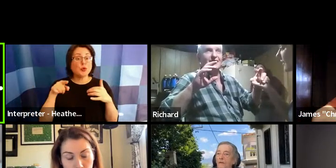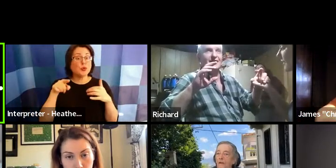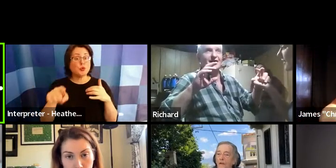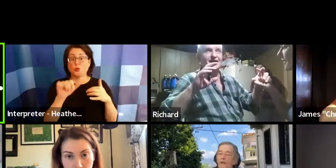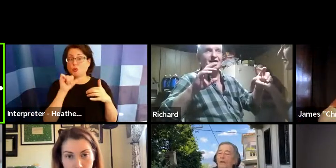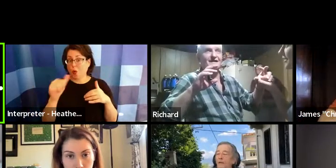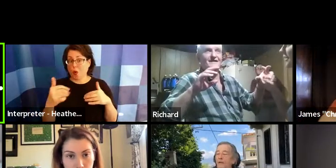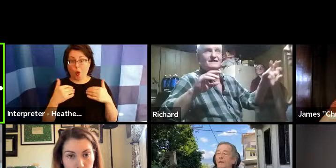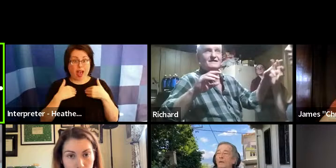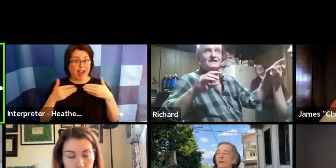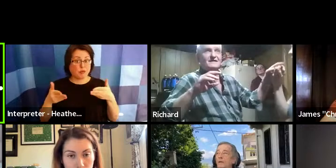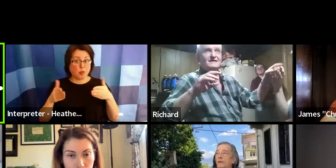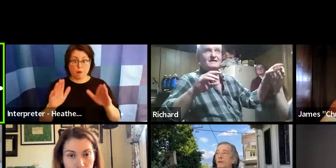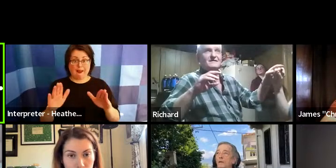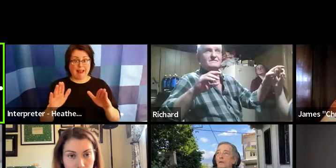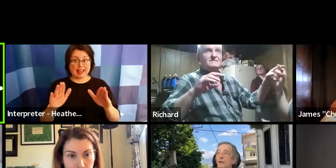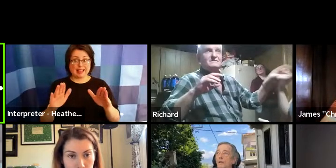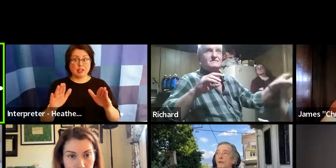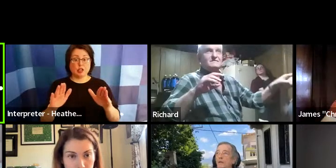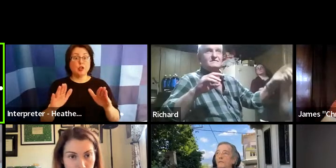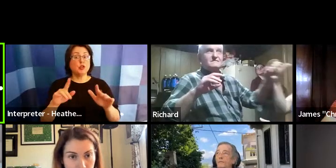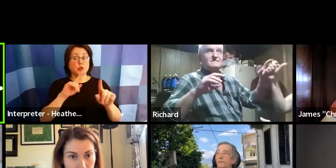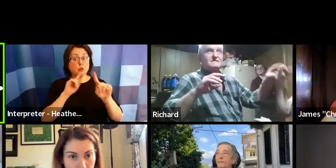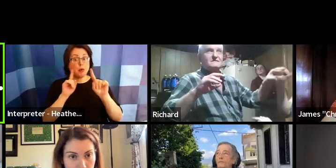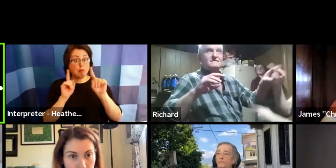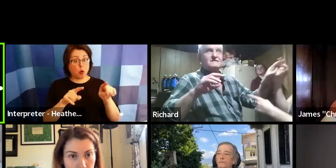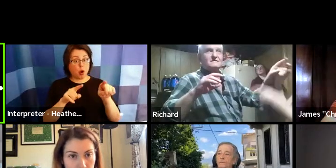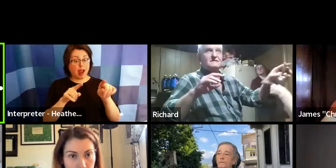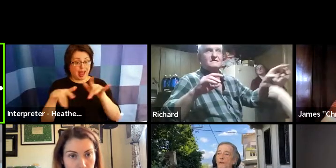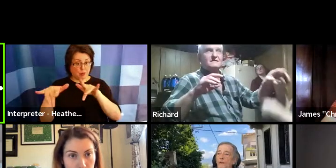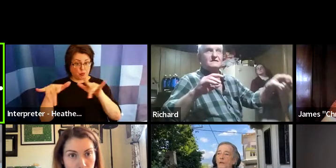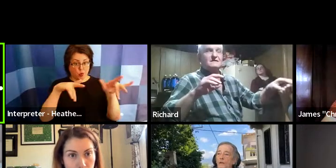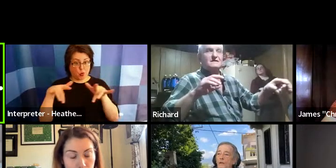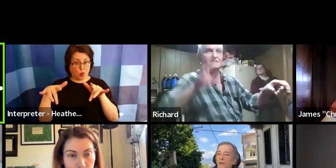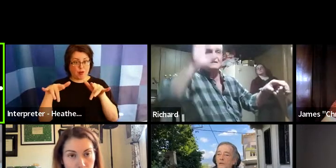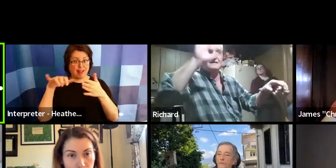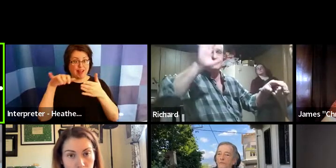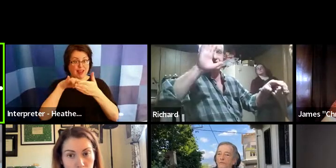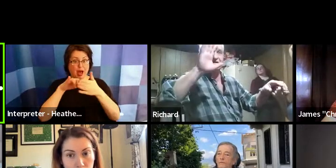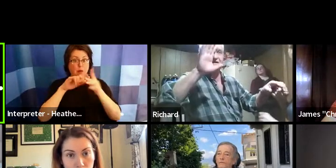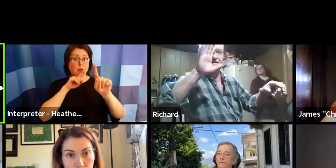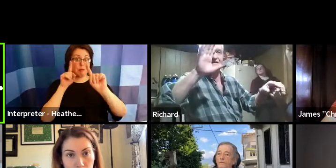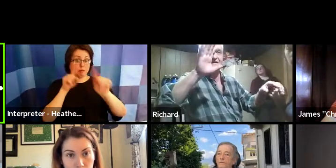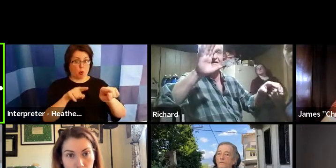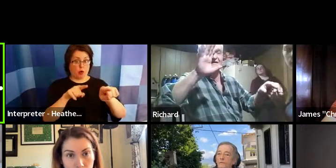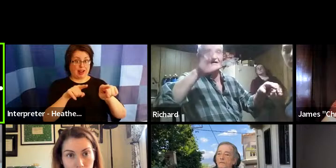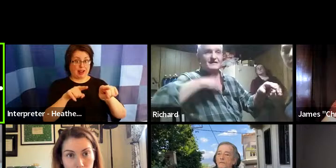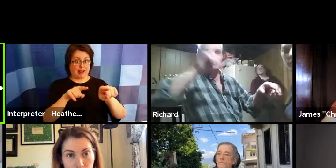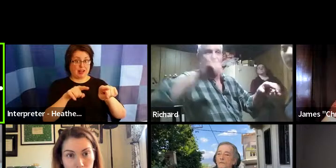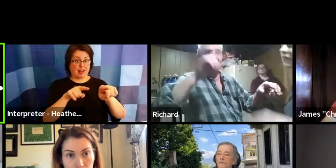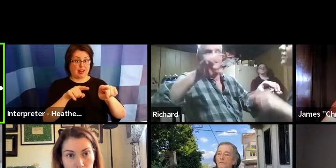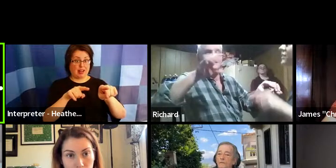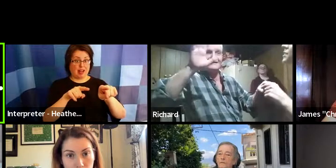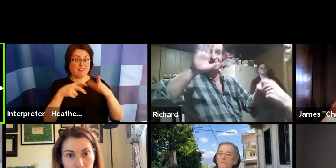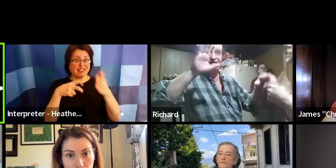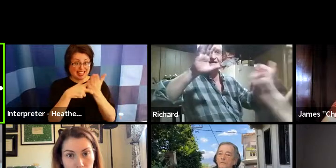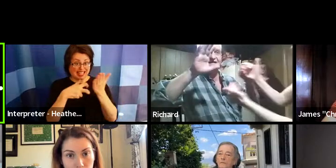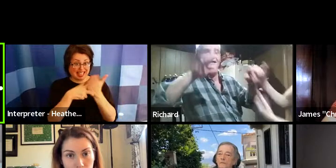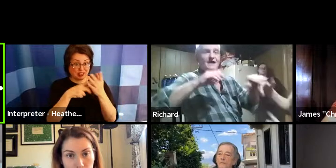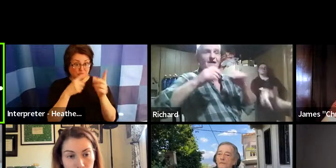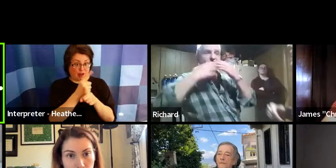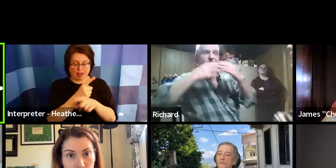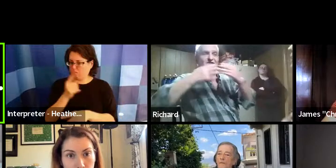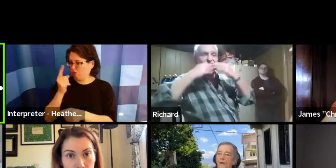Not remotely. That's correct. is